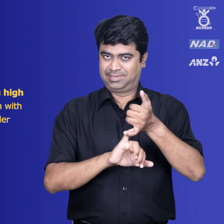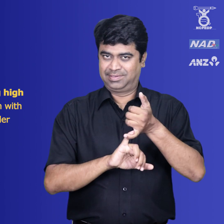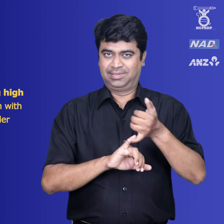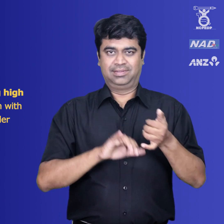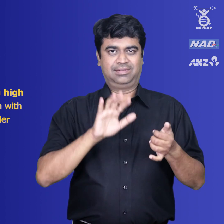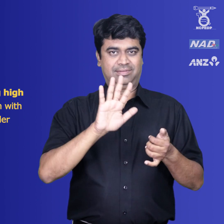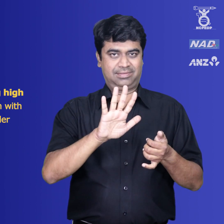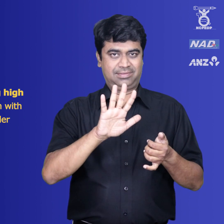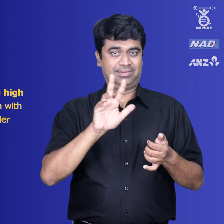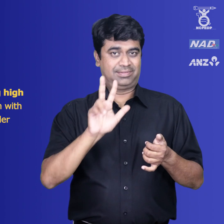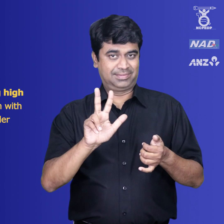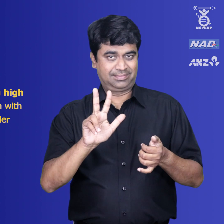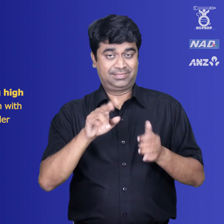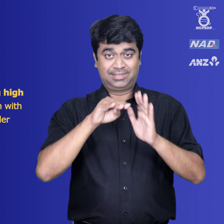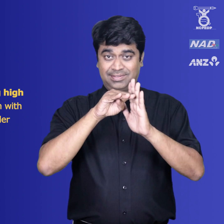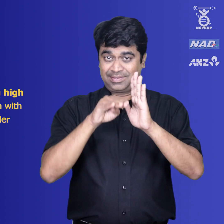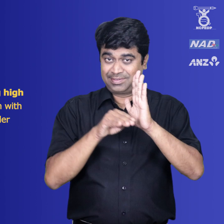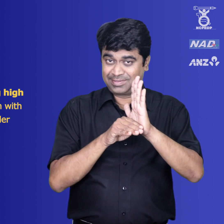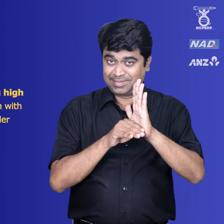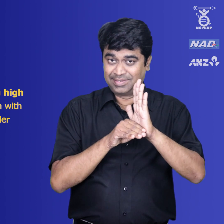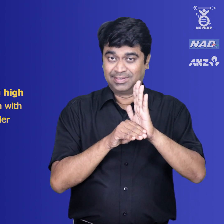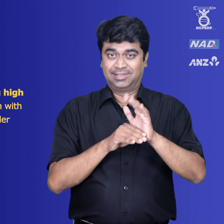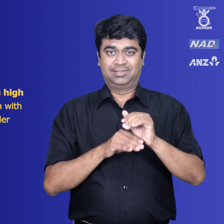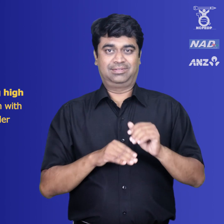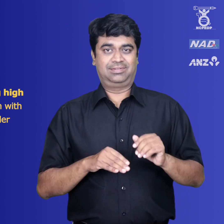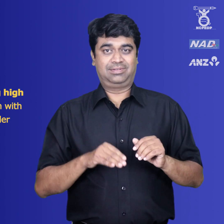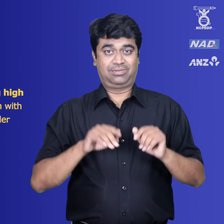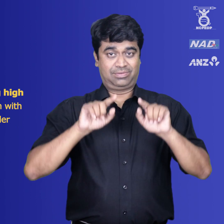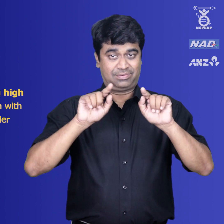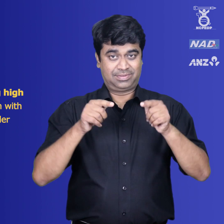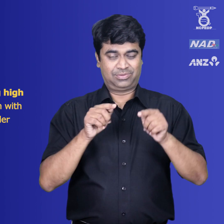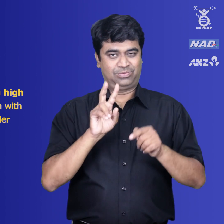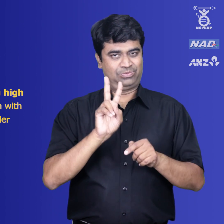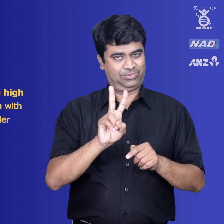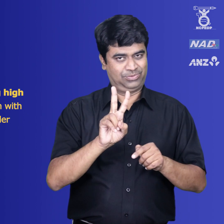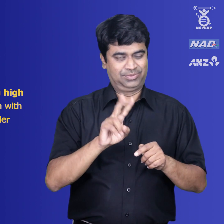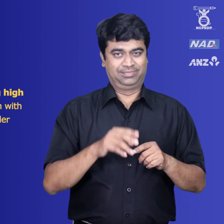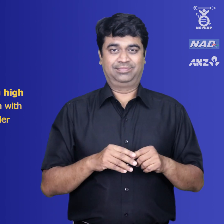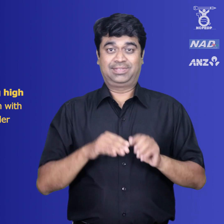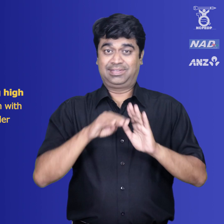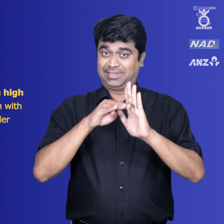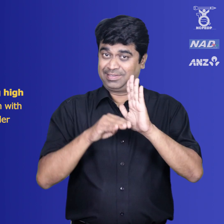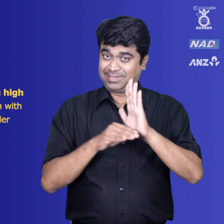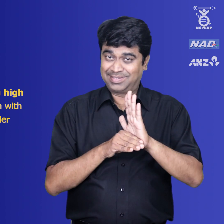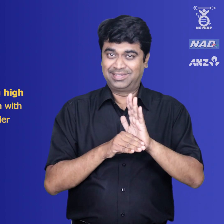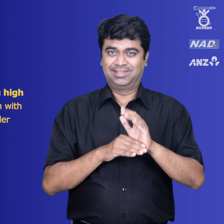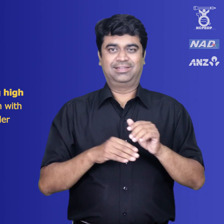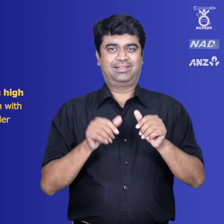2 of Section 58 who needs high support.